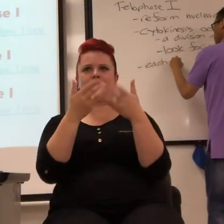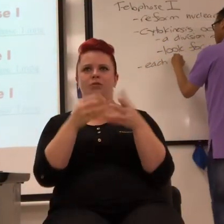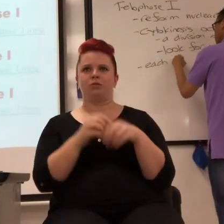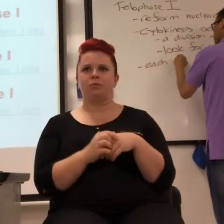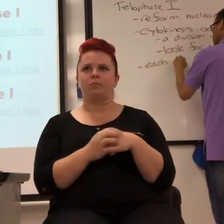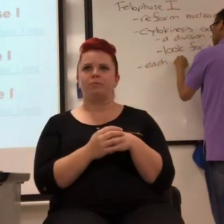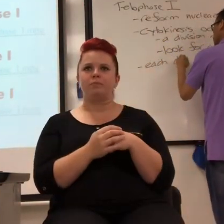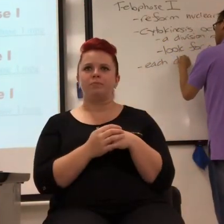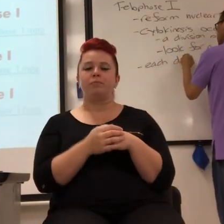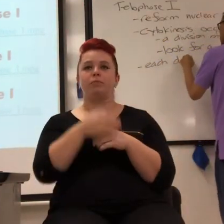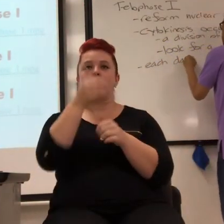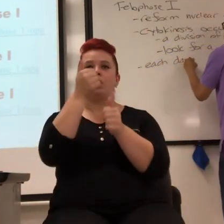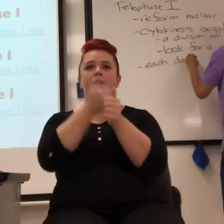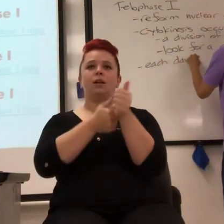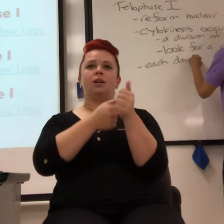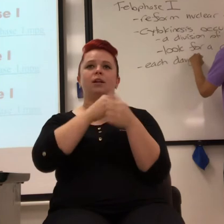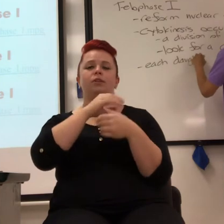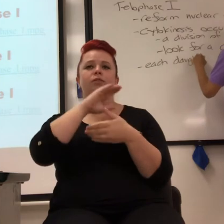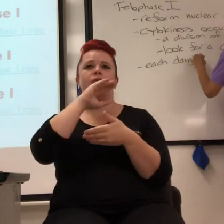each daughter cell.